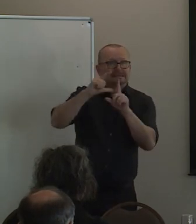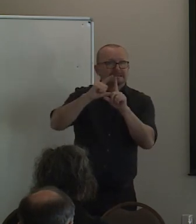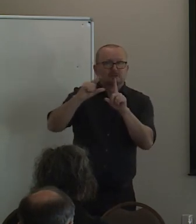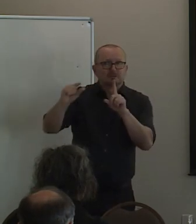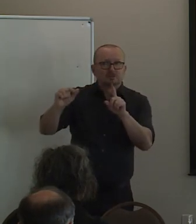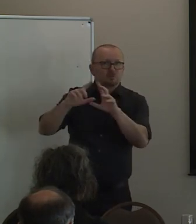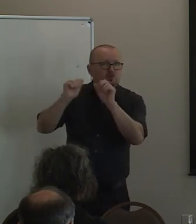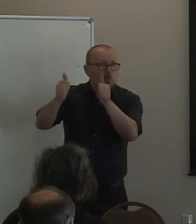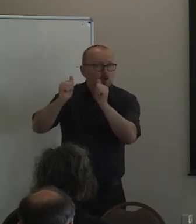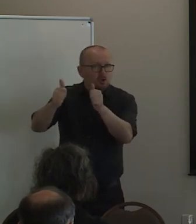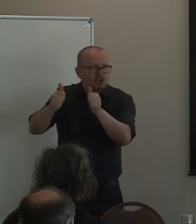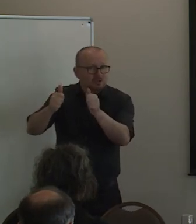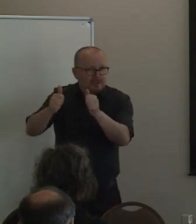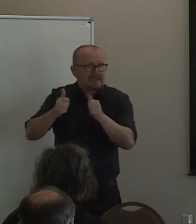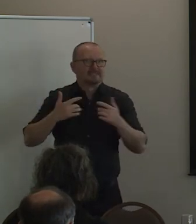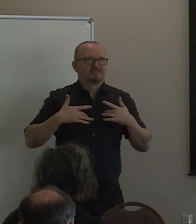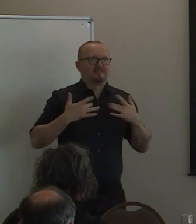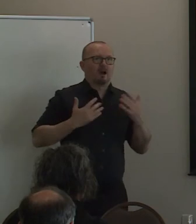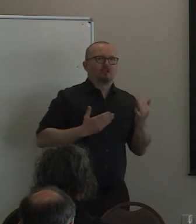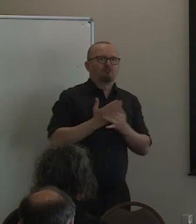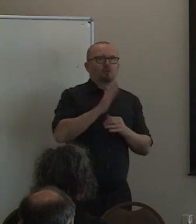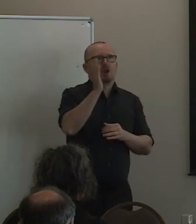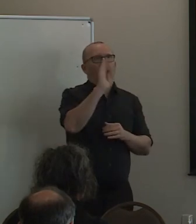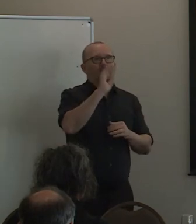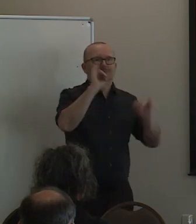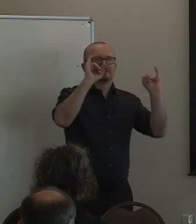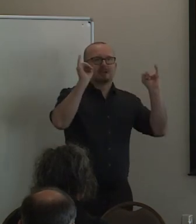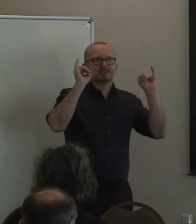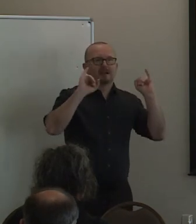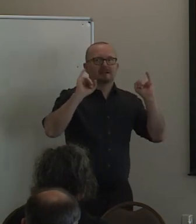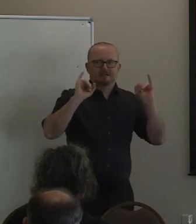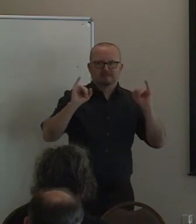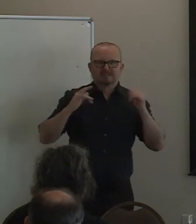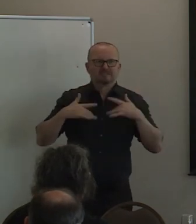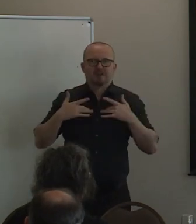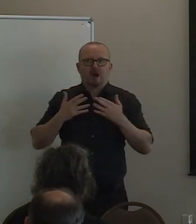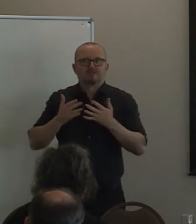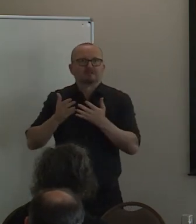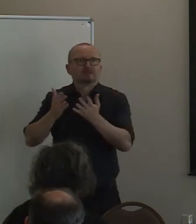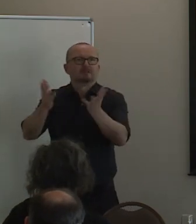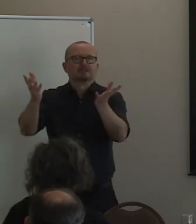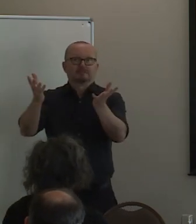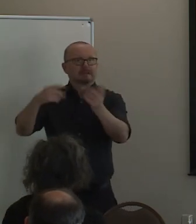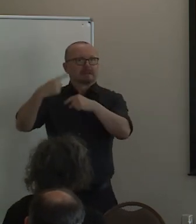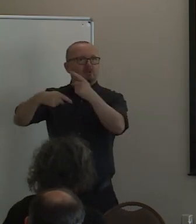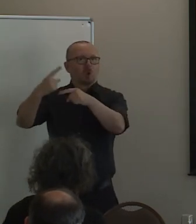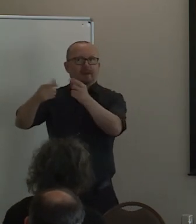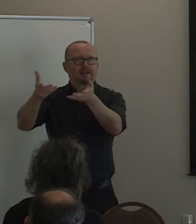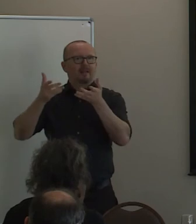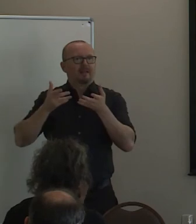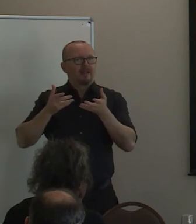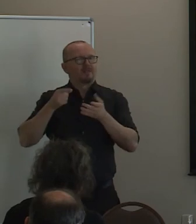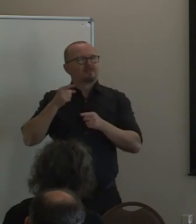climate change. The archivists did a great job. And it has a copy of these stories. And maybe the